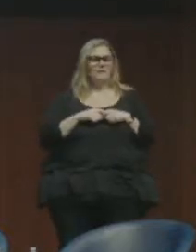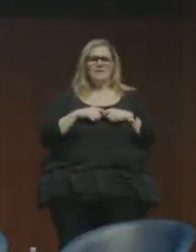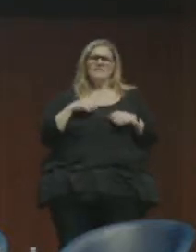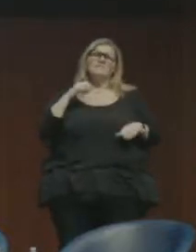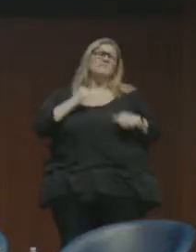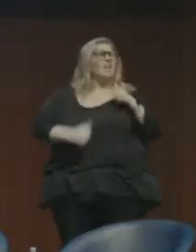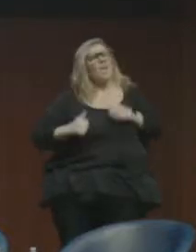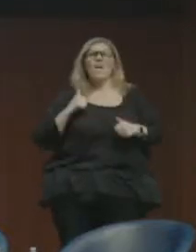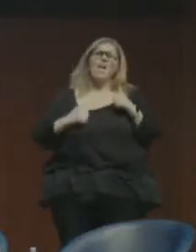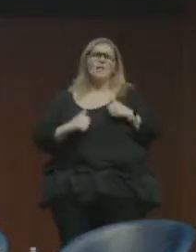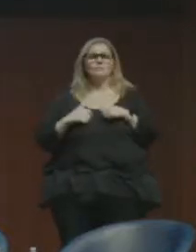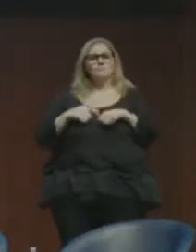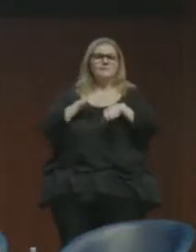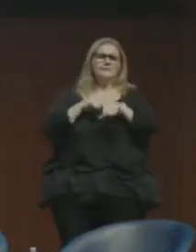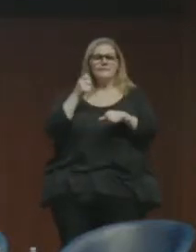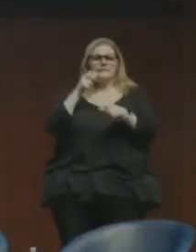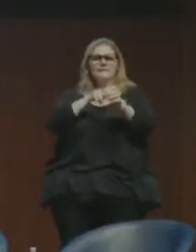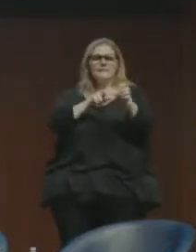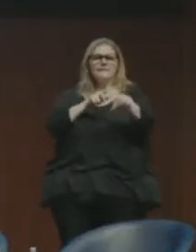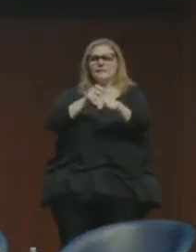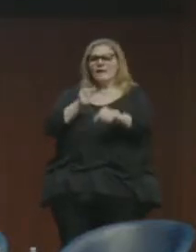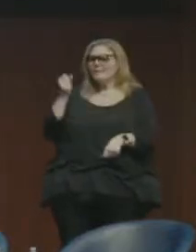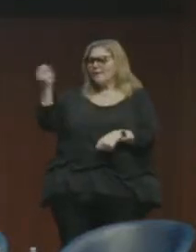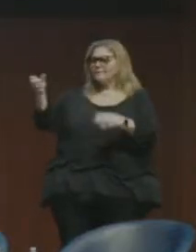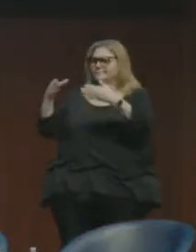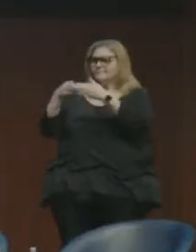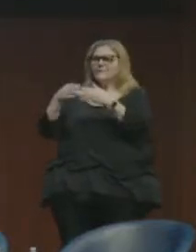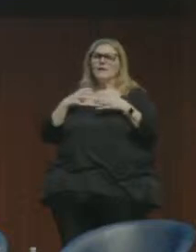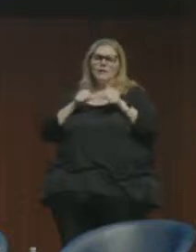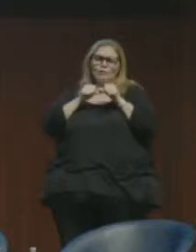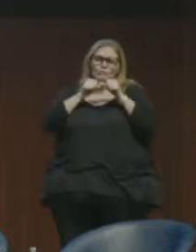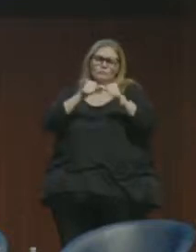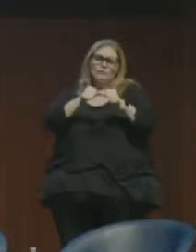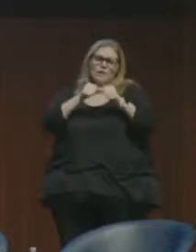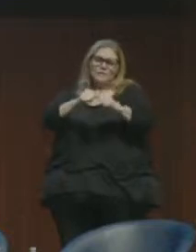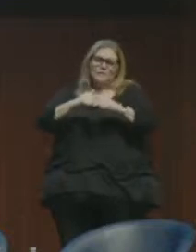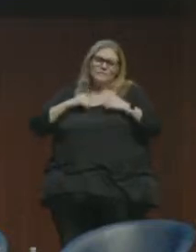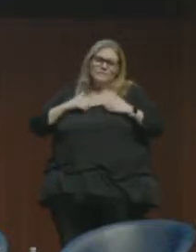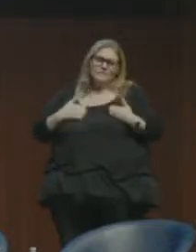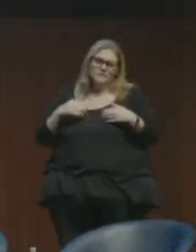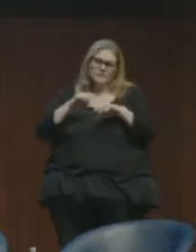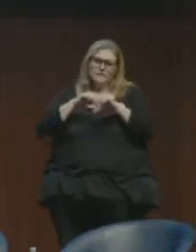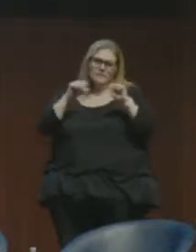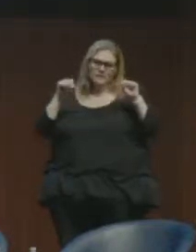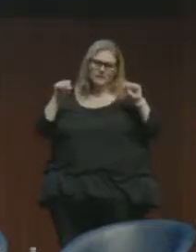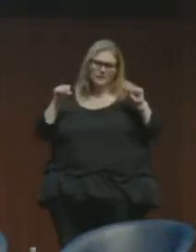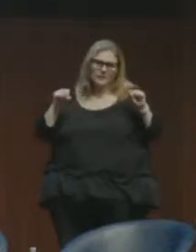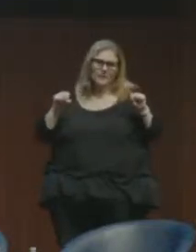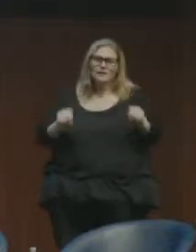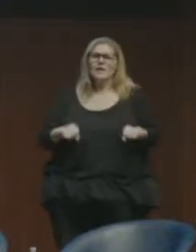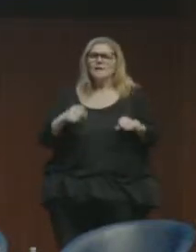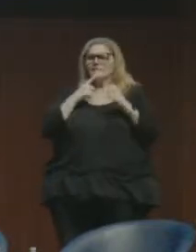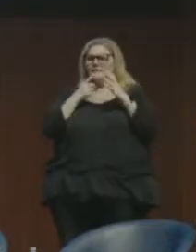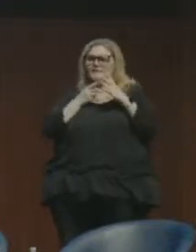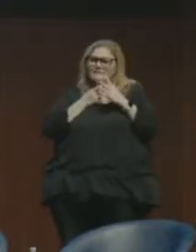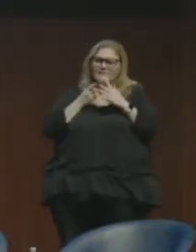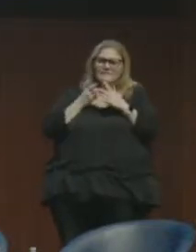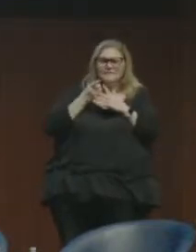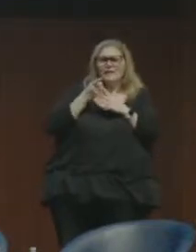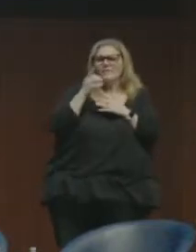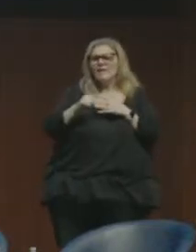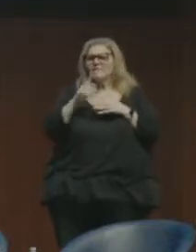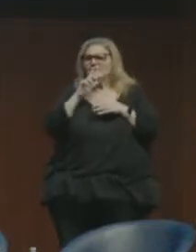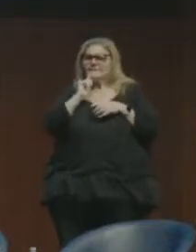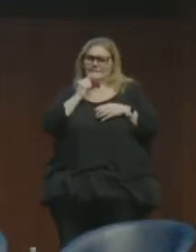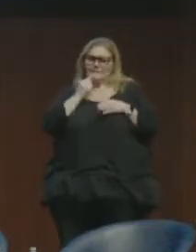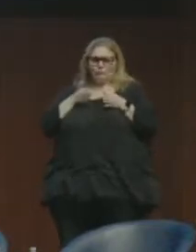Tantrums, timeout, chronic fatigue syndrome. Stylish McLaren navigates serious